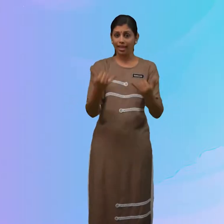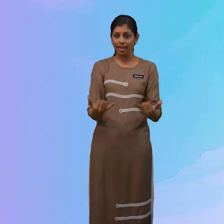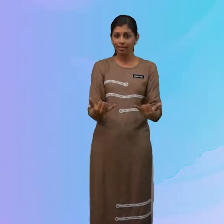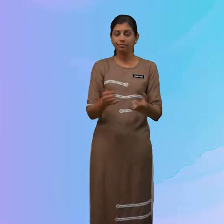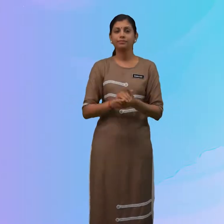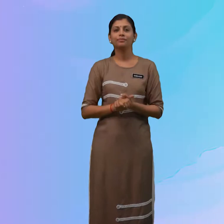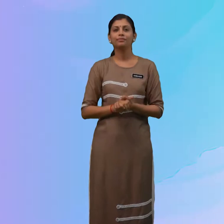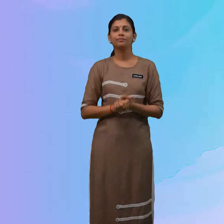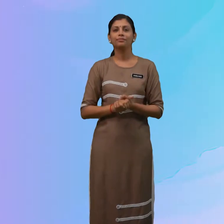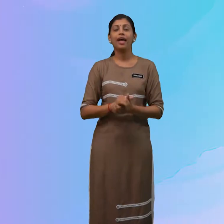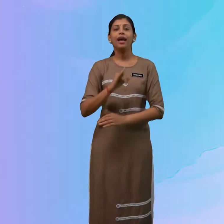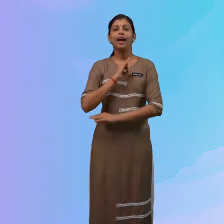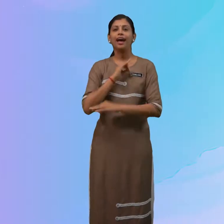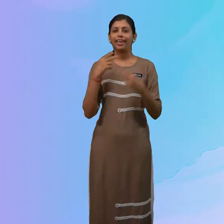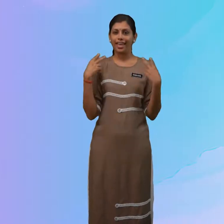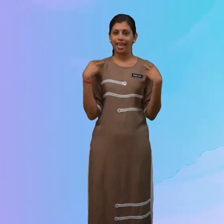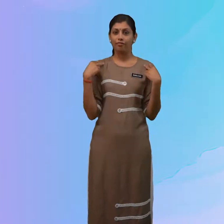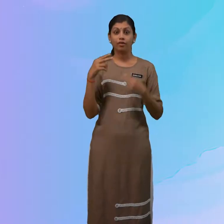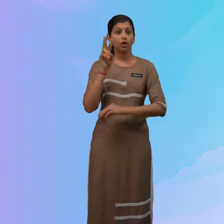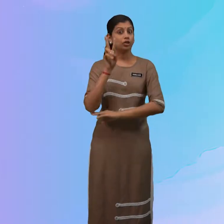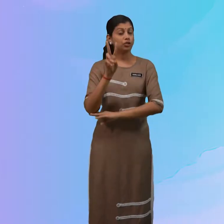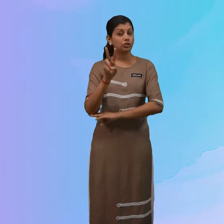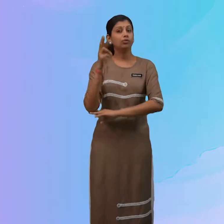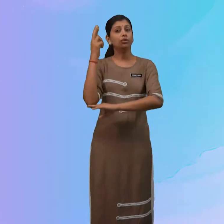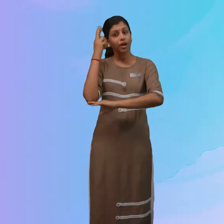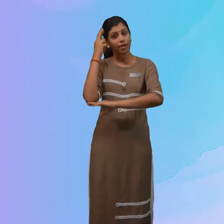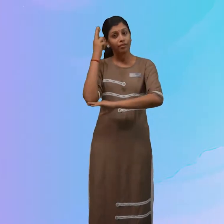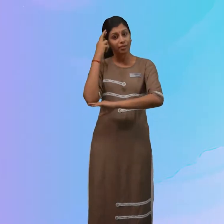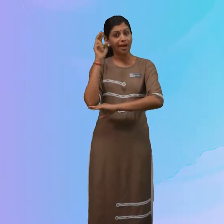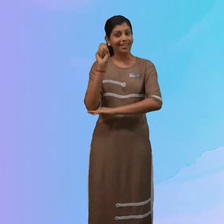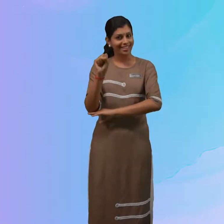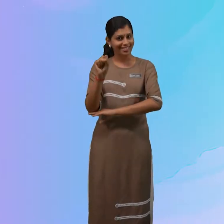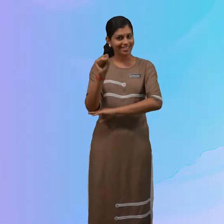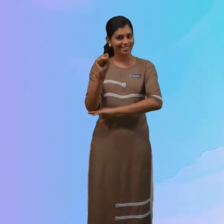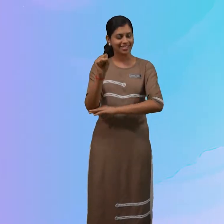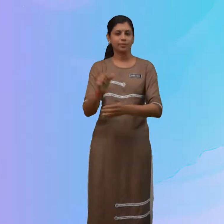today, I have two reminders.